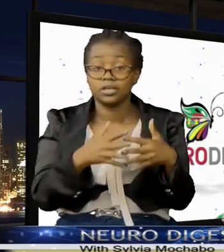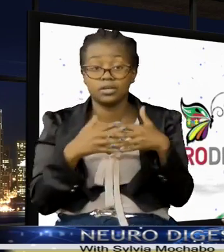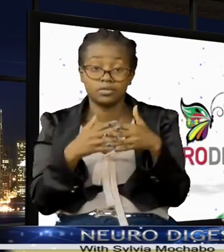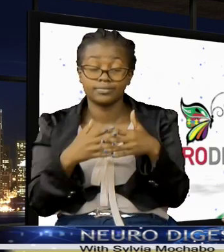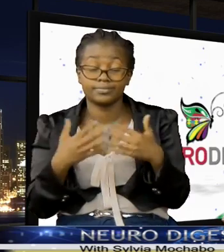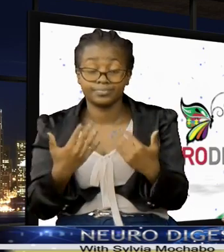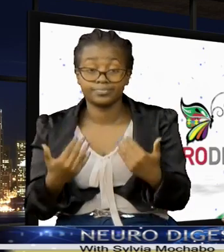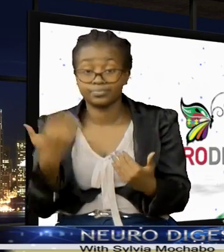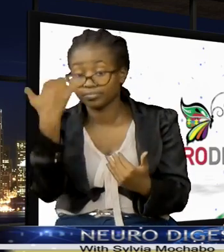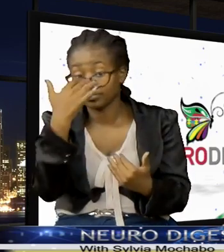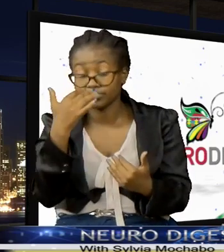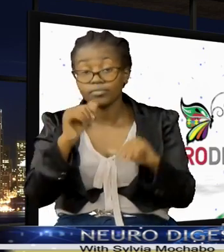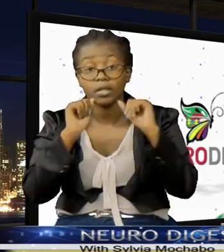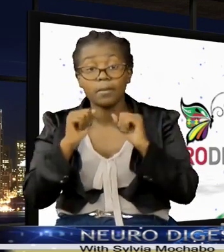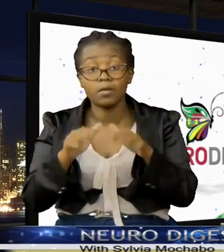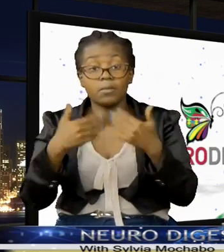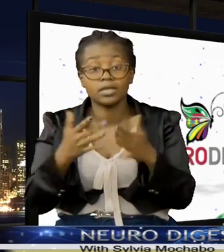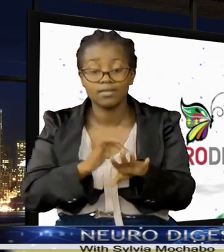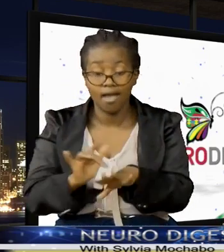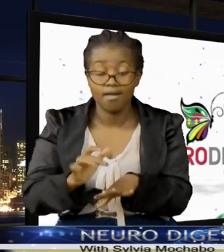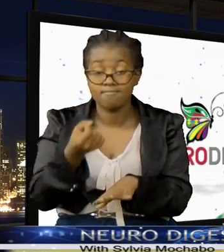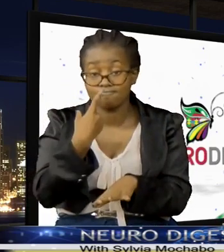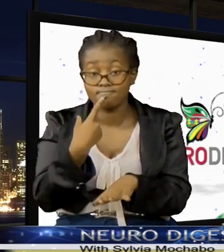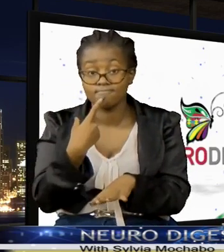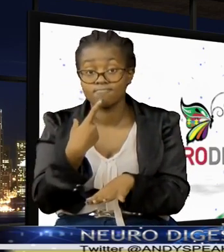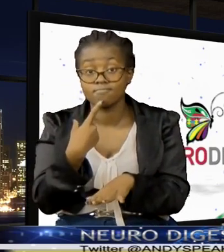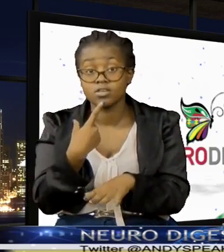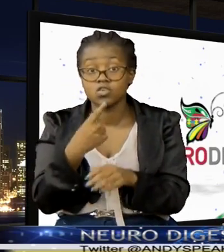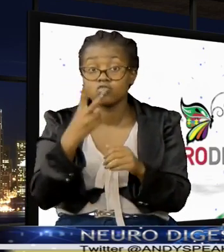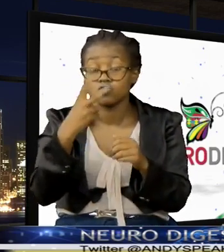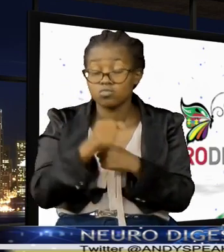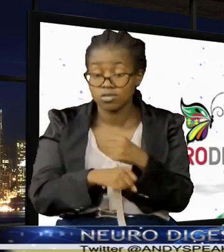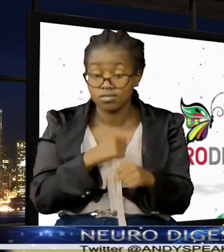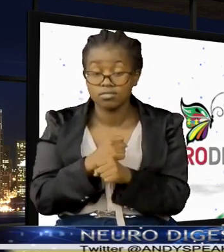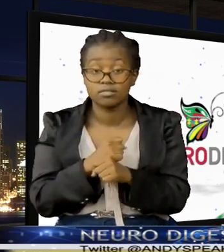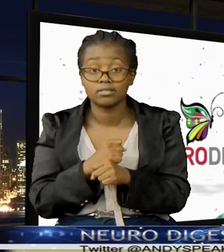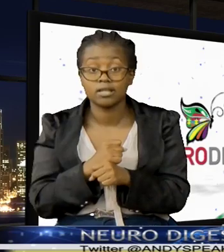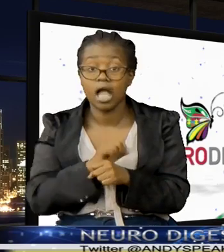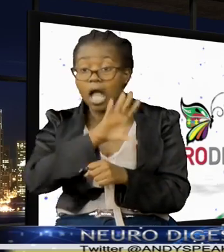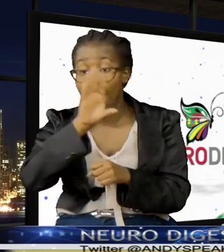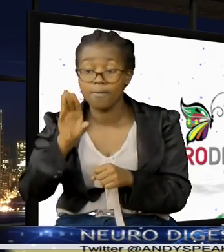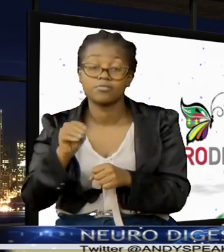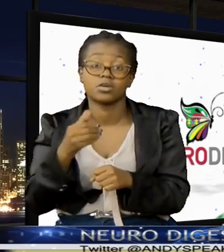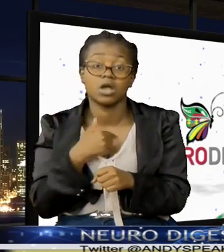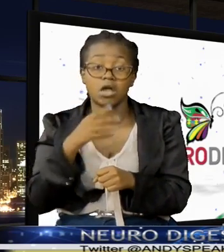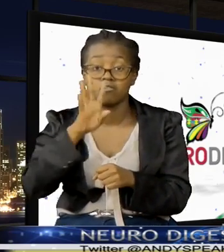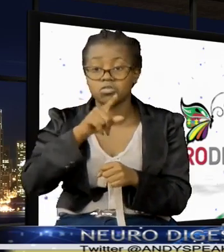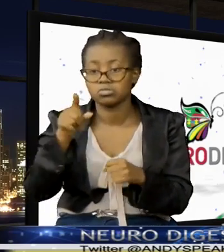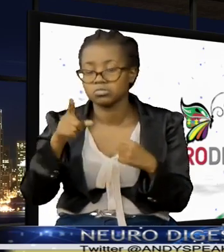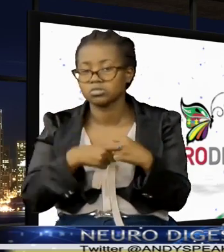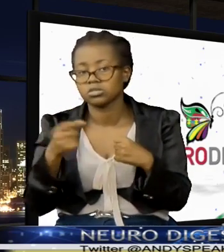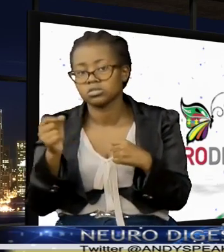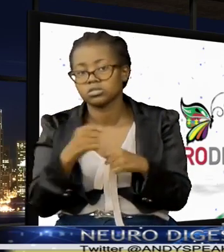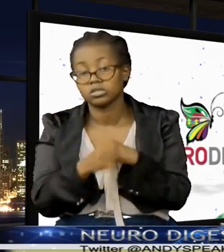autistic children are able to be given early diagnosis as early as the age of 2. In African countries, we have 4 to 6